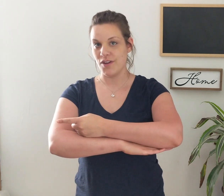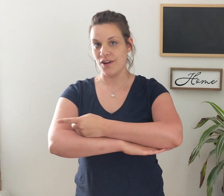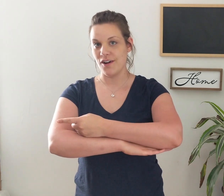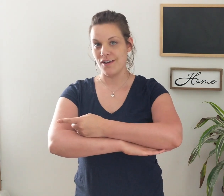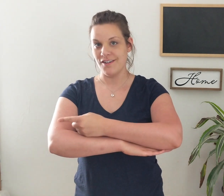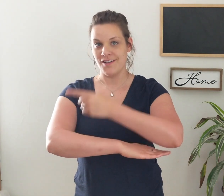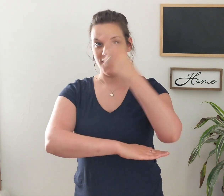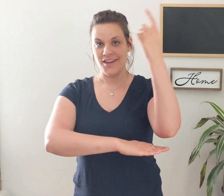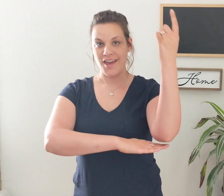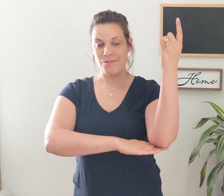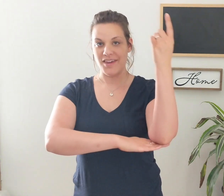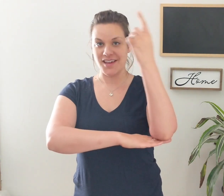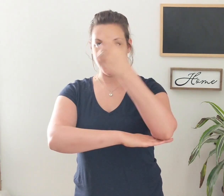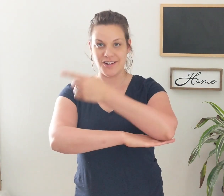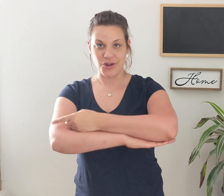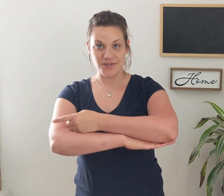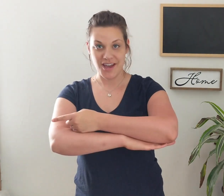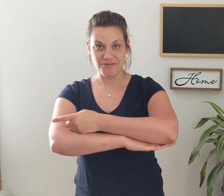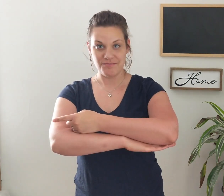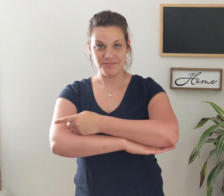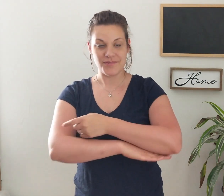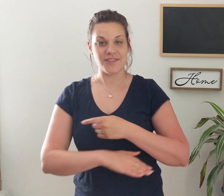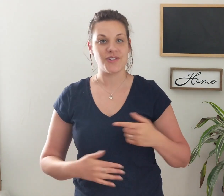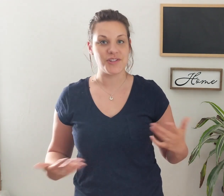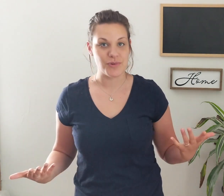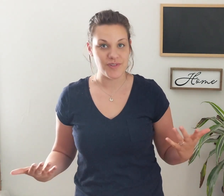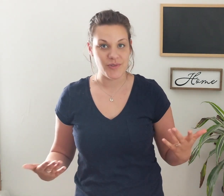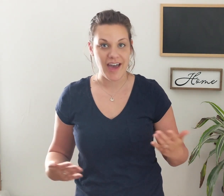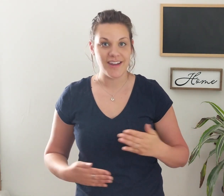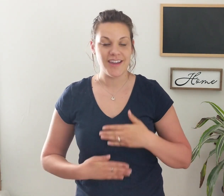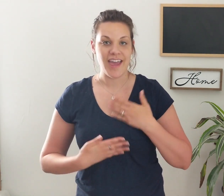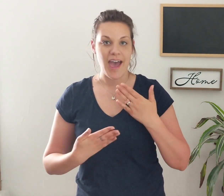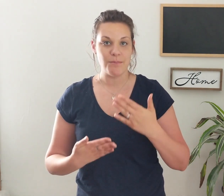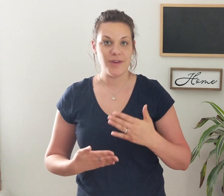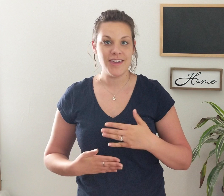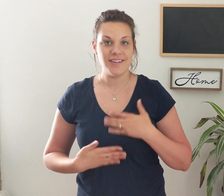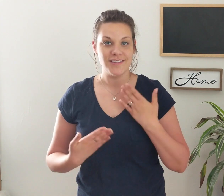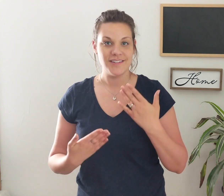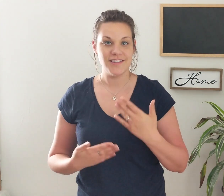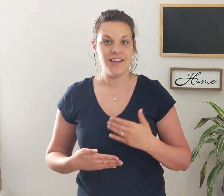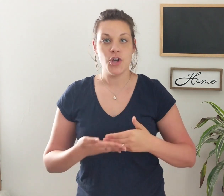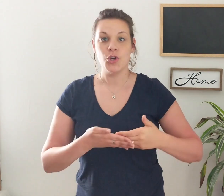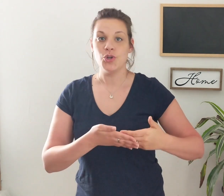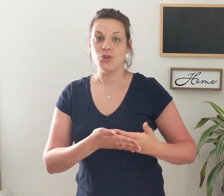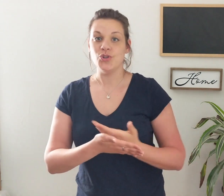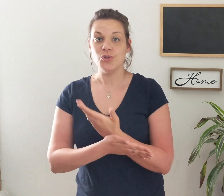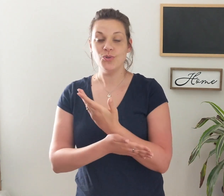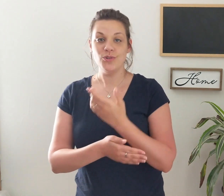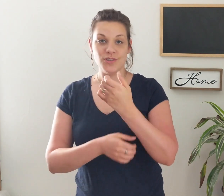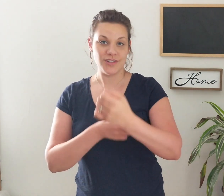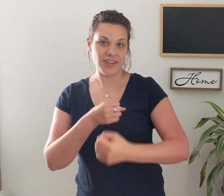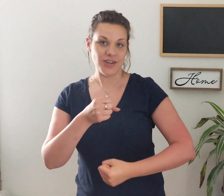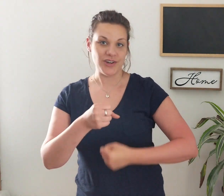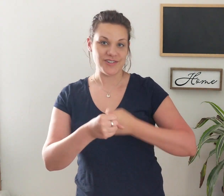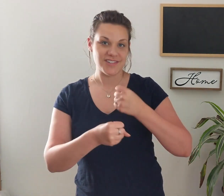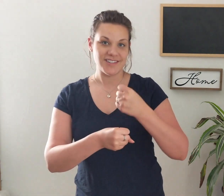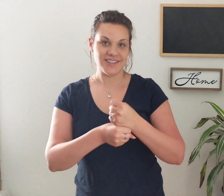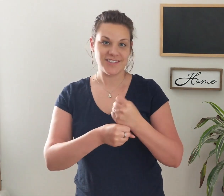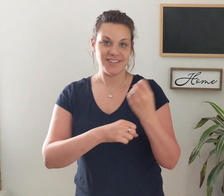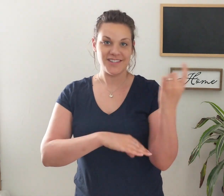finger and make that sign go down. So let's review that. Happy New Year's